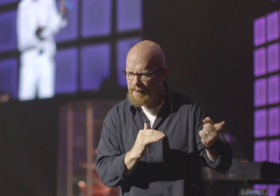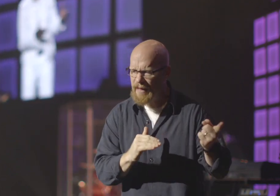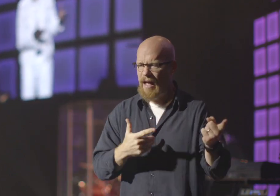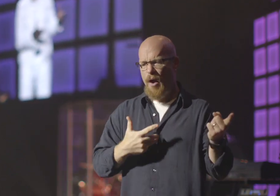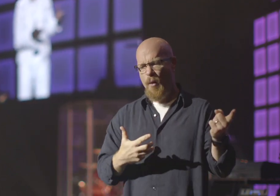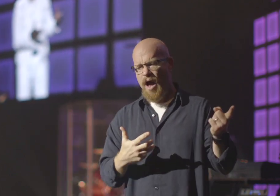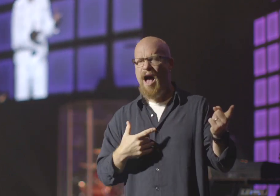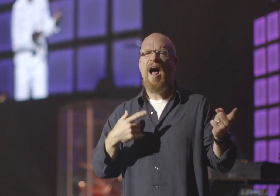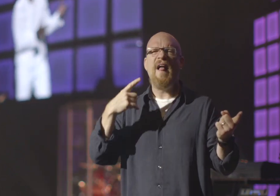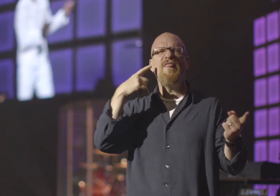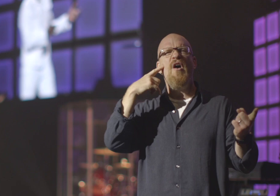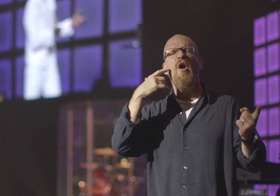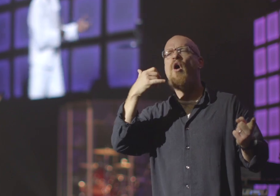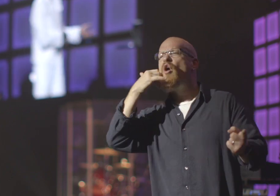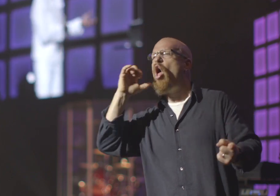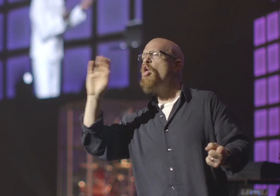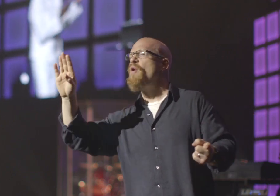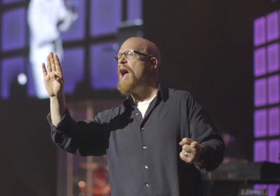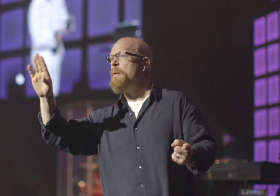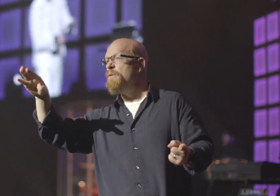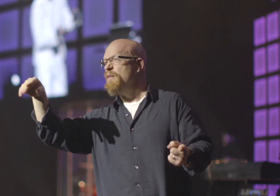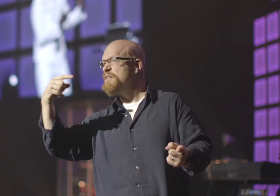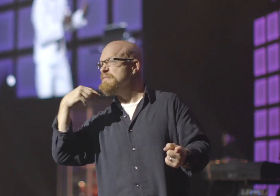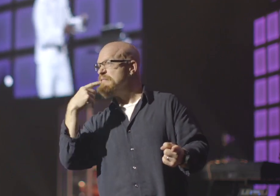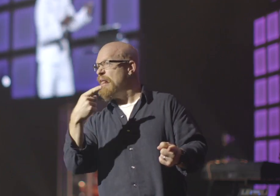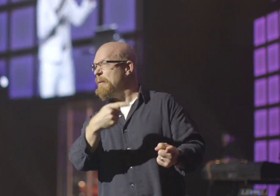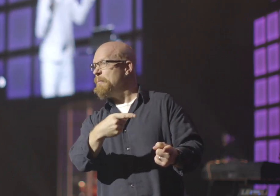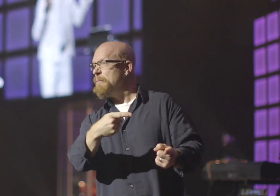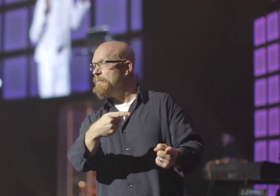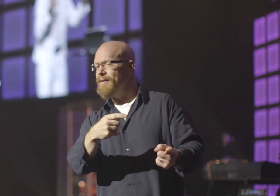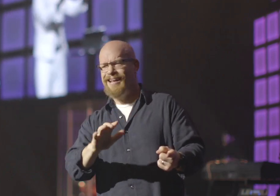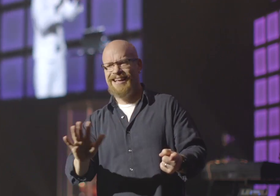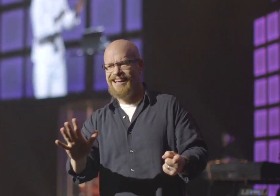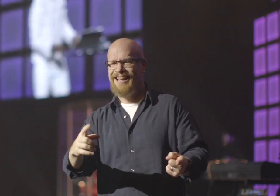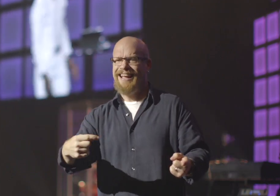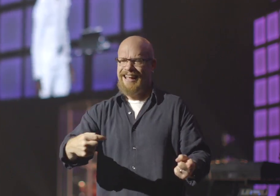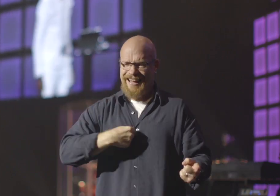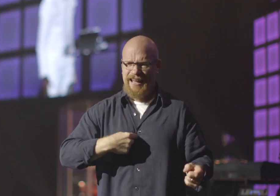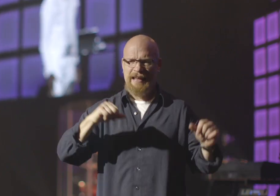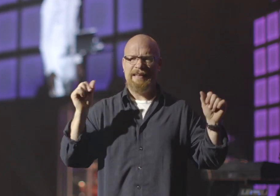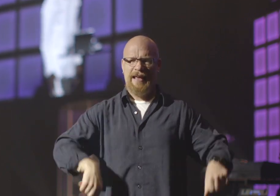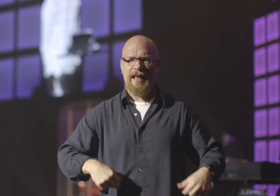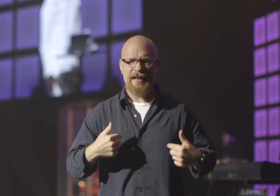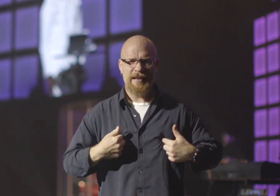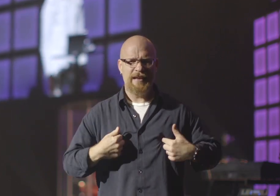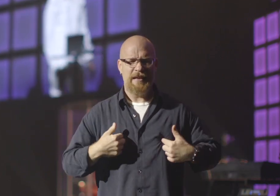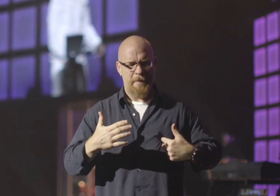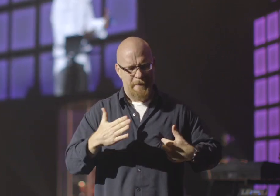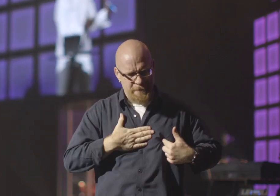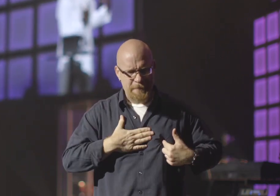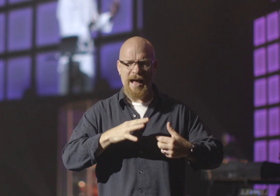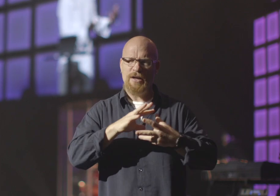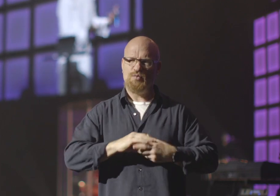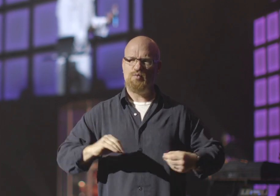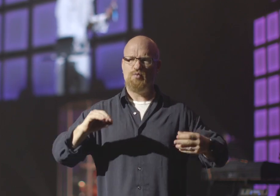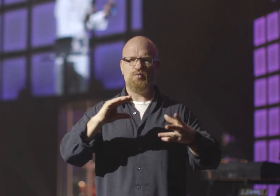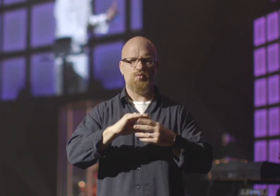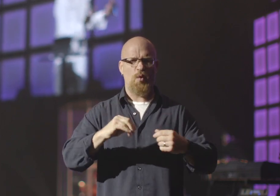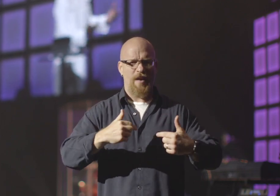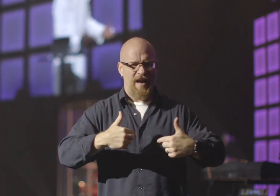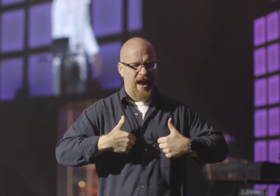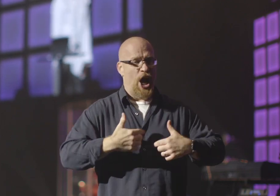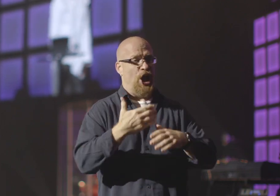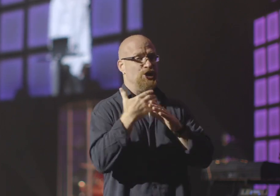just call Pastor Rob and have Pastor Rob come over and meet him." No, you share it. Because it's more effective by